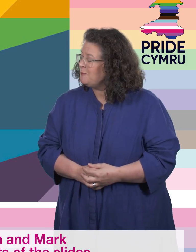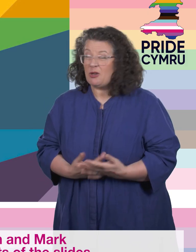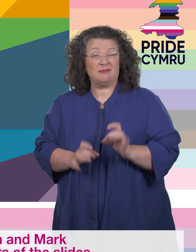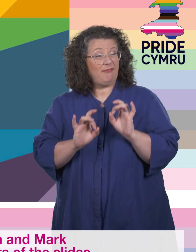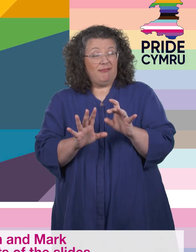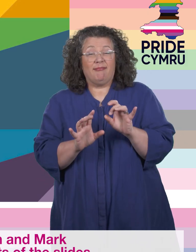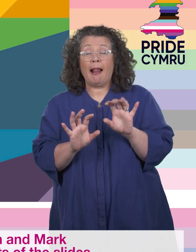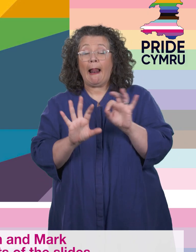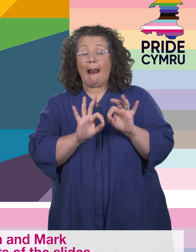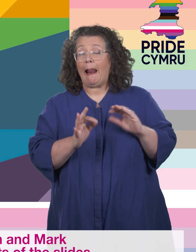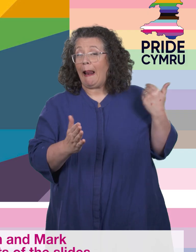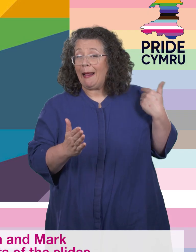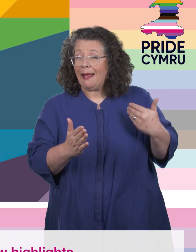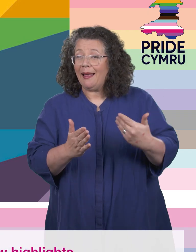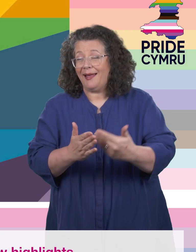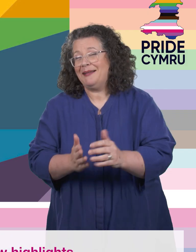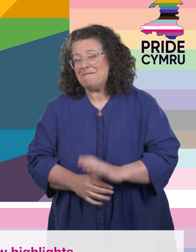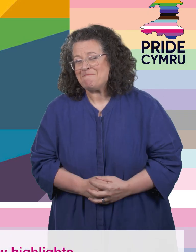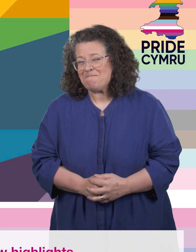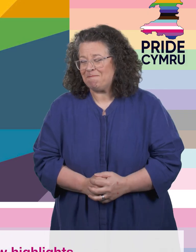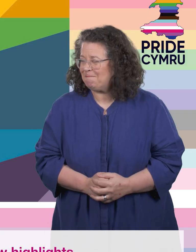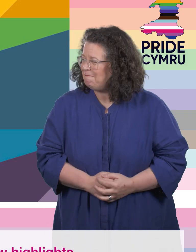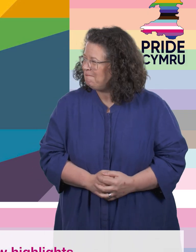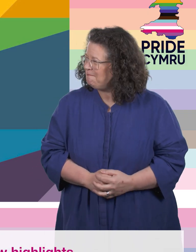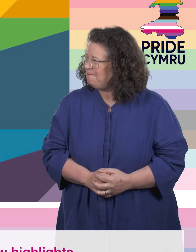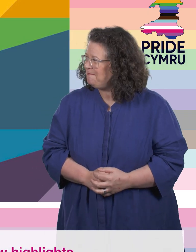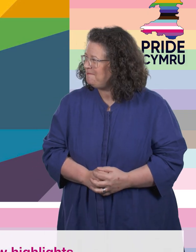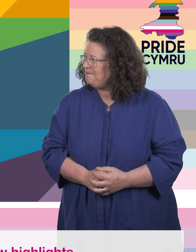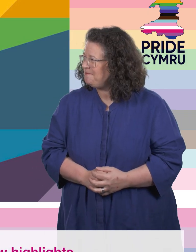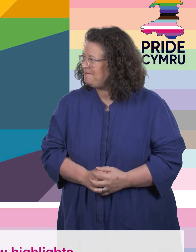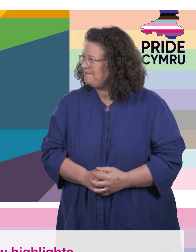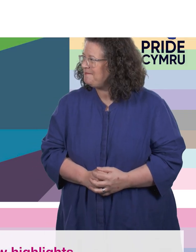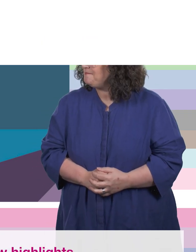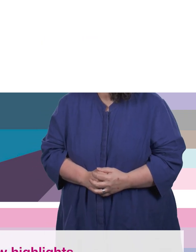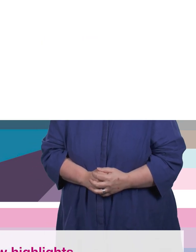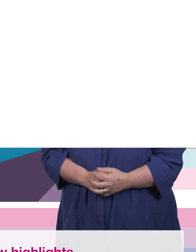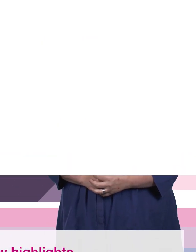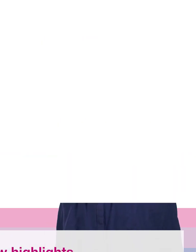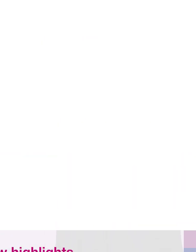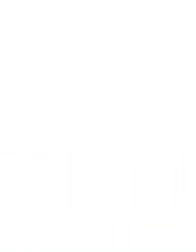with the slides. So basically, just a few highlights.